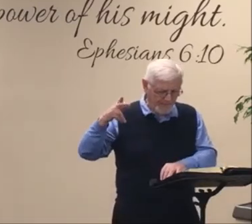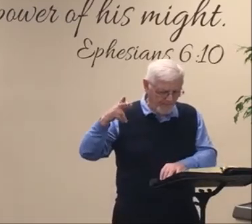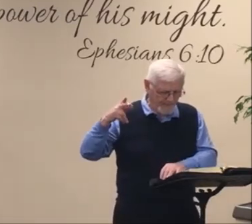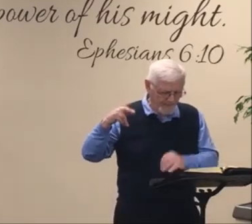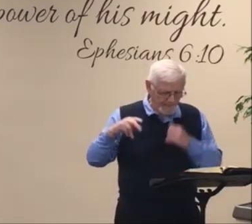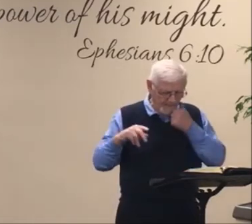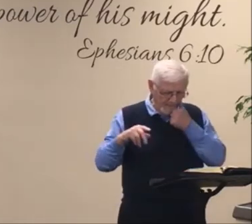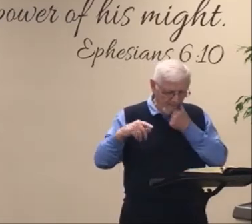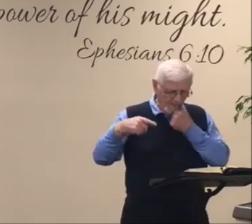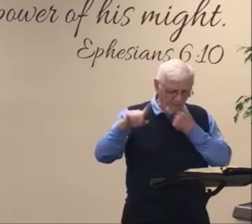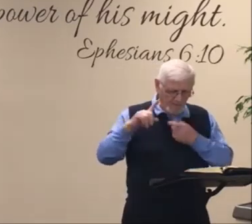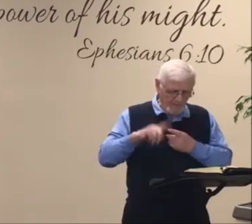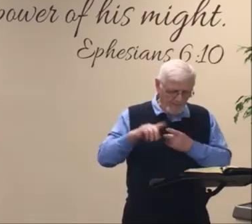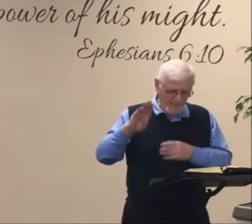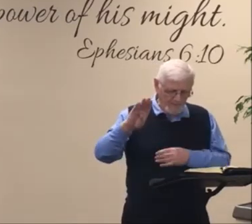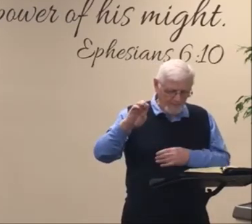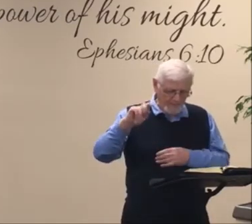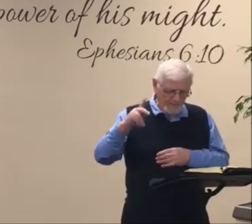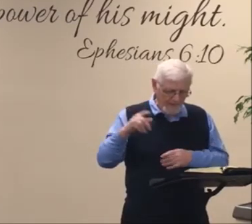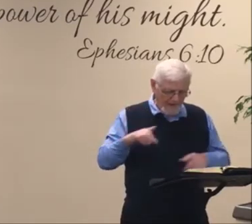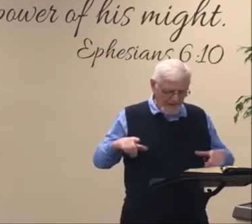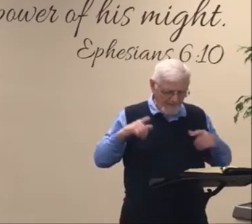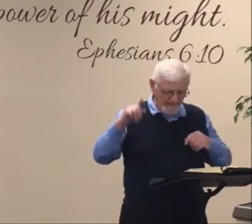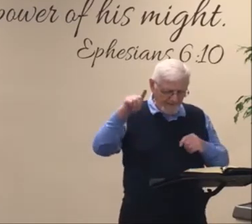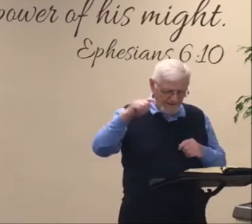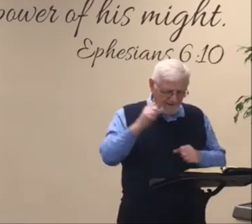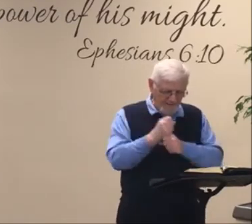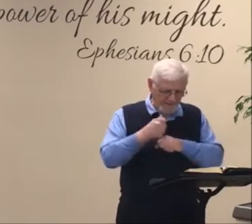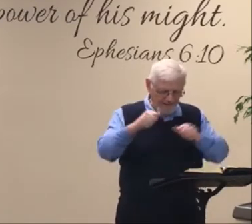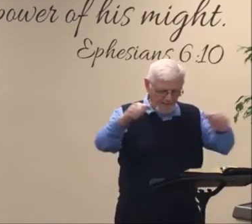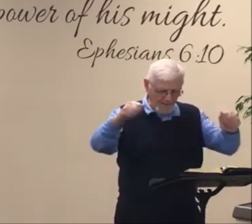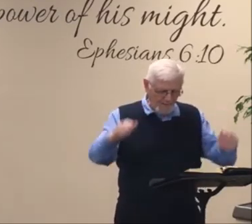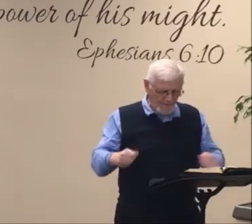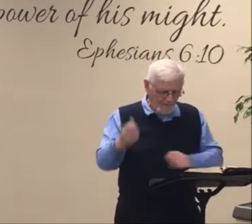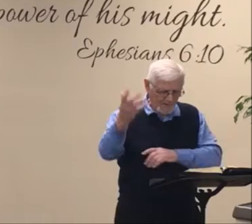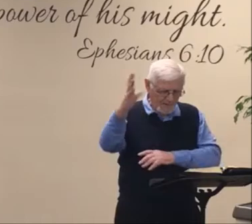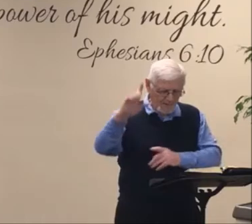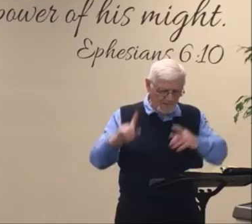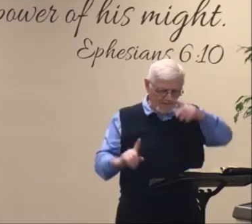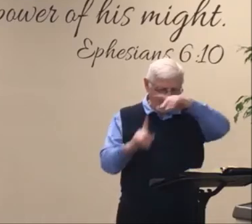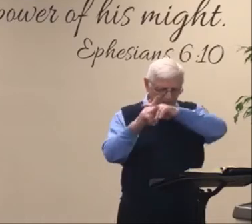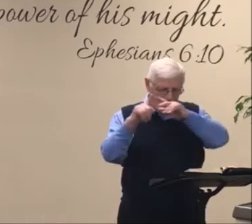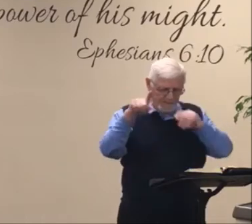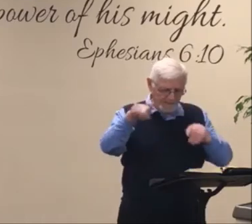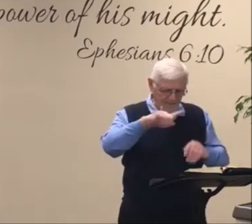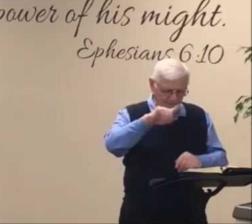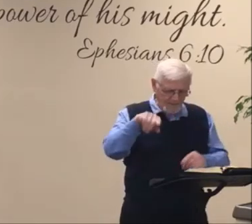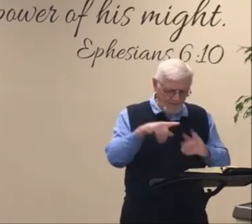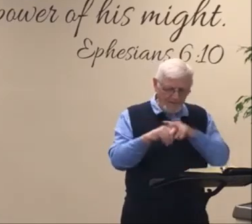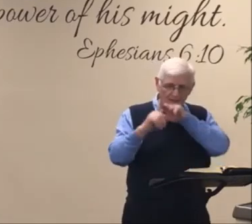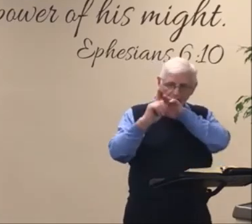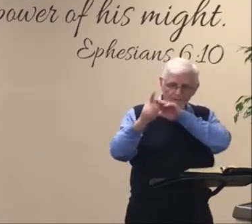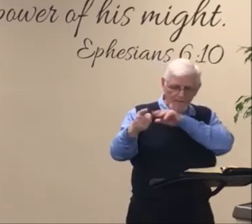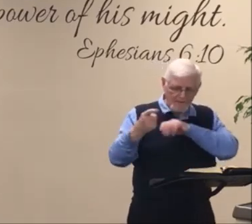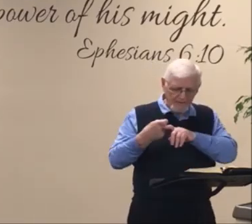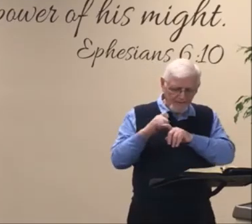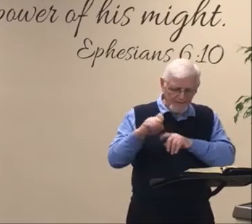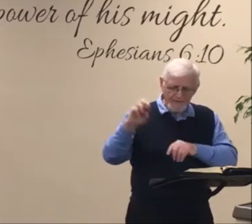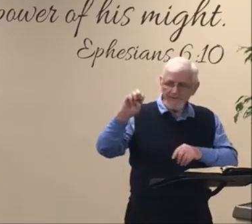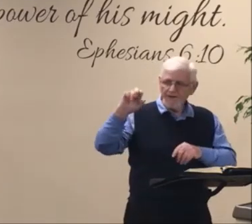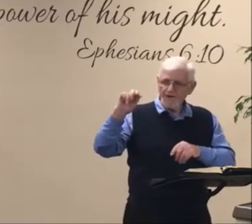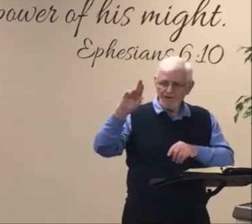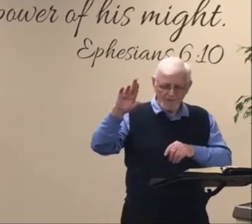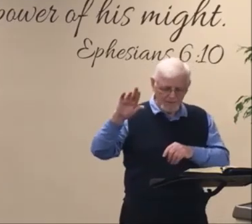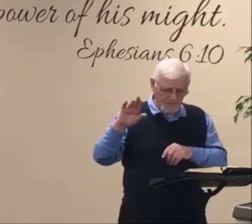to Bethel, and dwell there, and make there an altar unto God that appeared unto thee when thou fleddest from the face of Esau thy